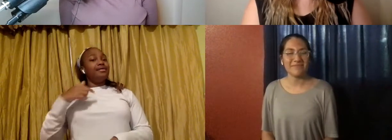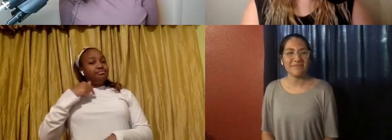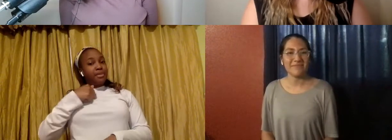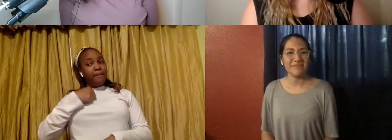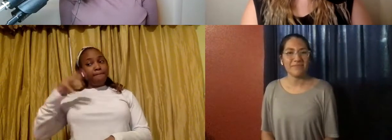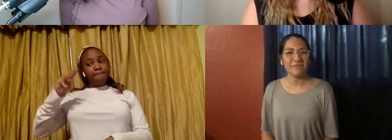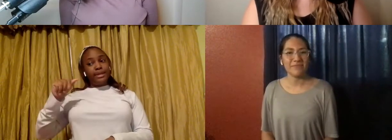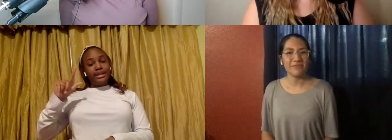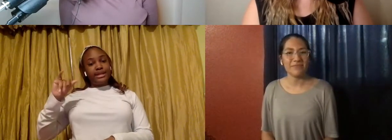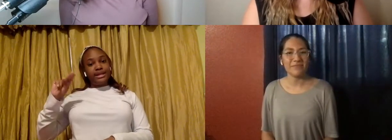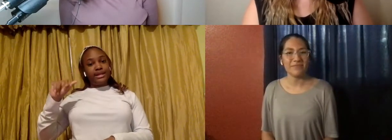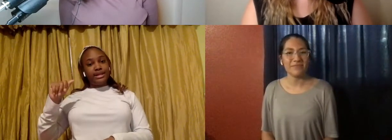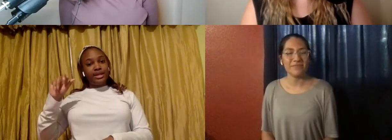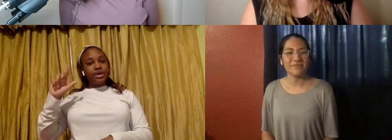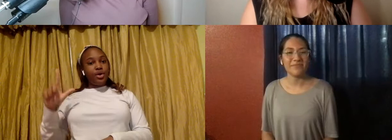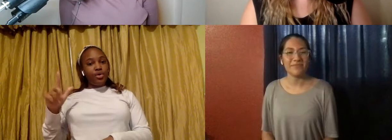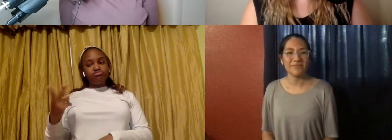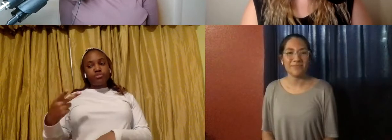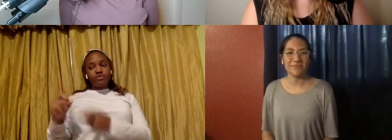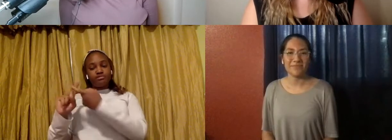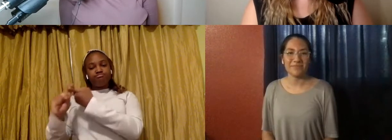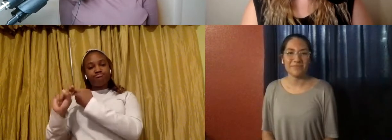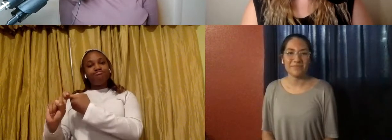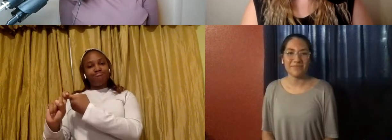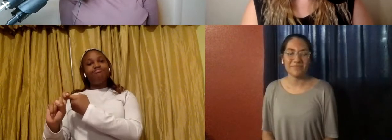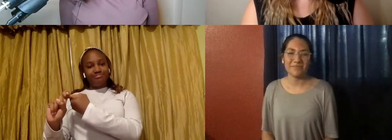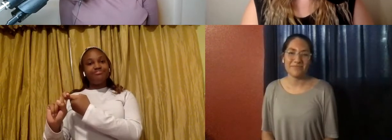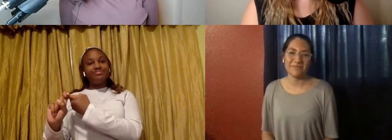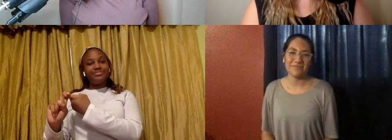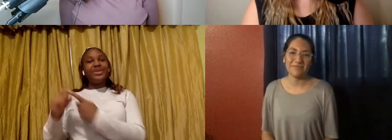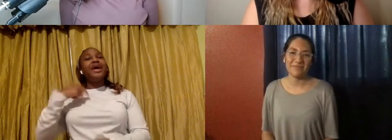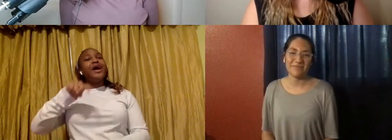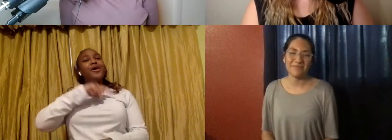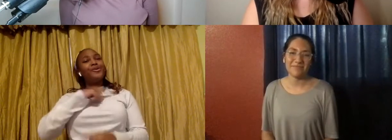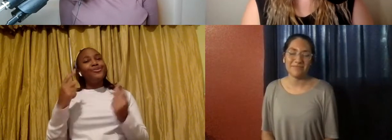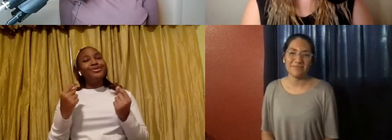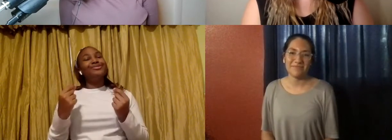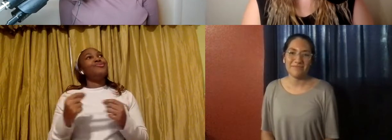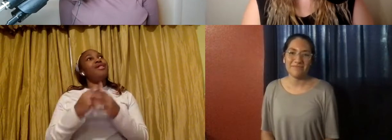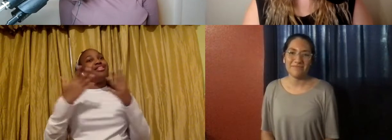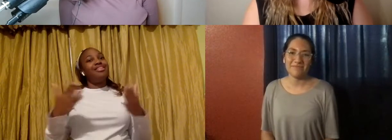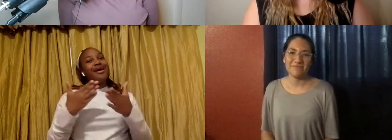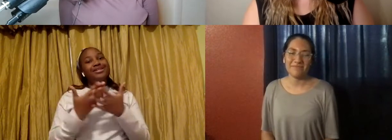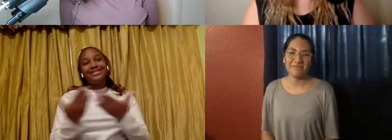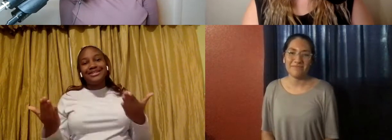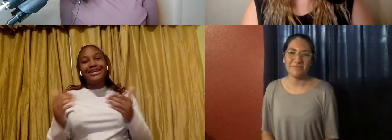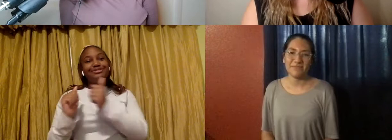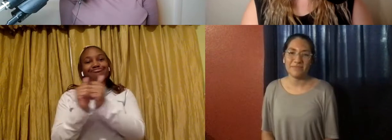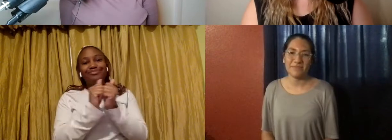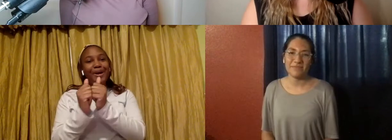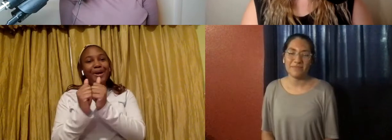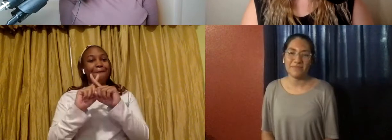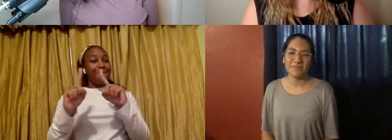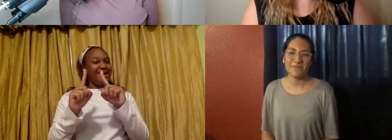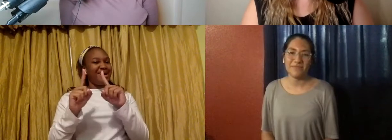this gal's best friend, and we do a lot of things together, but I think we needed to stop